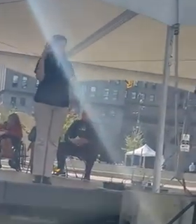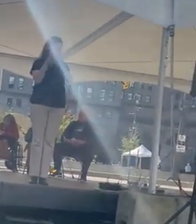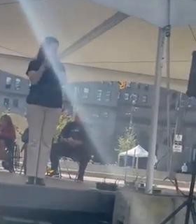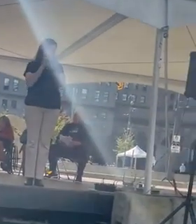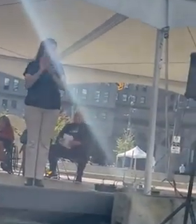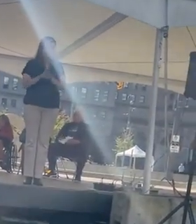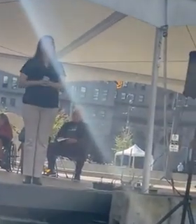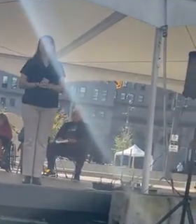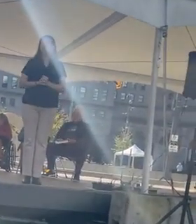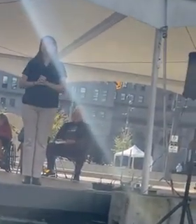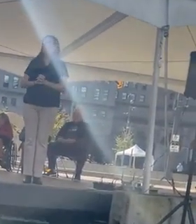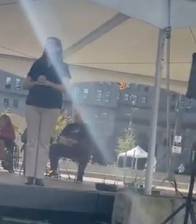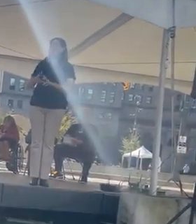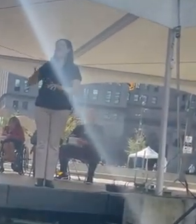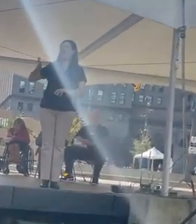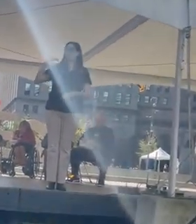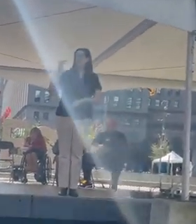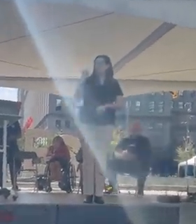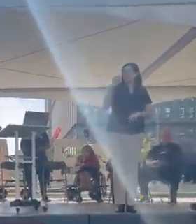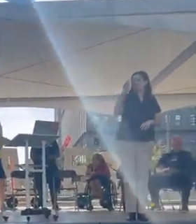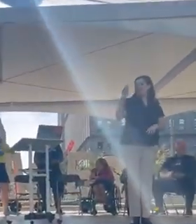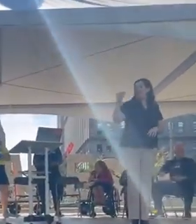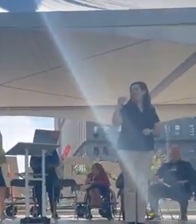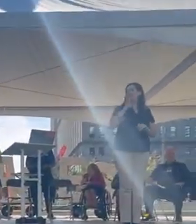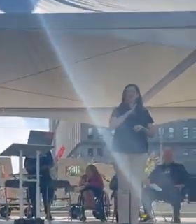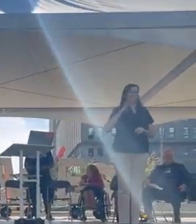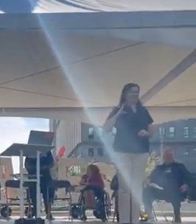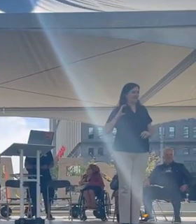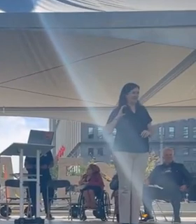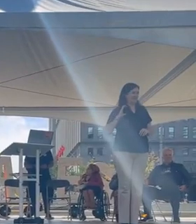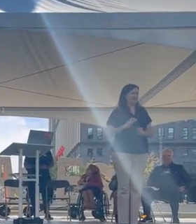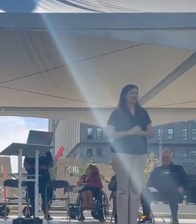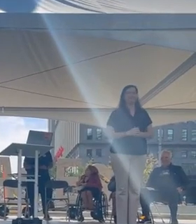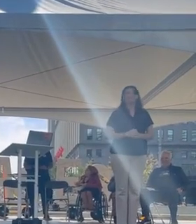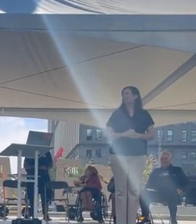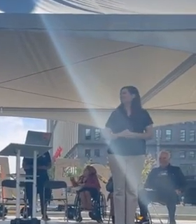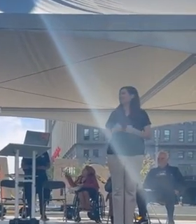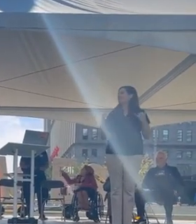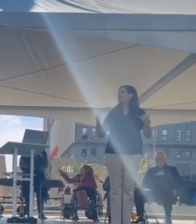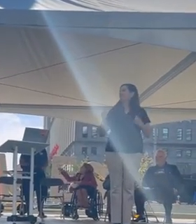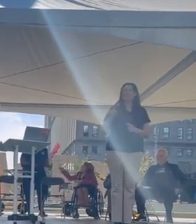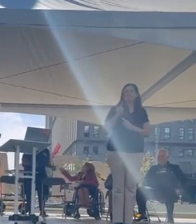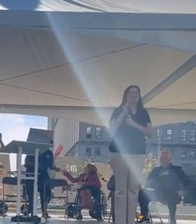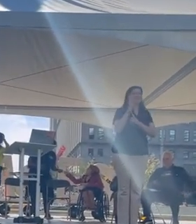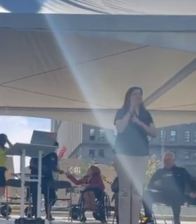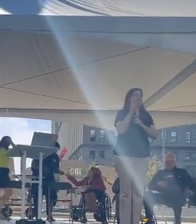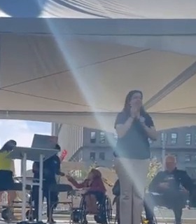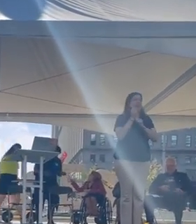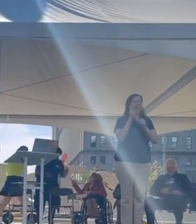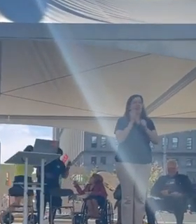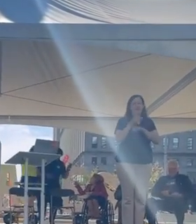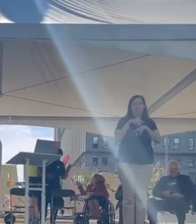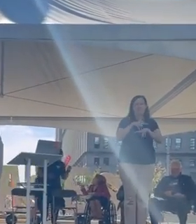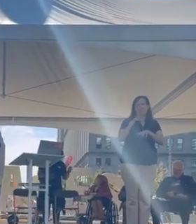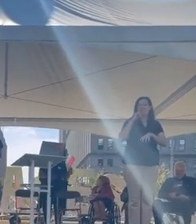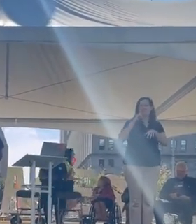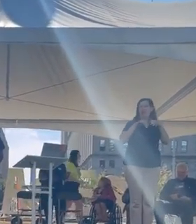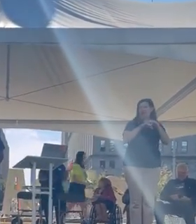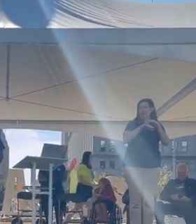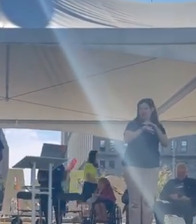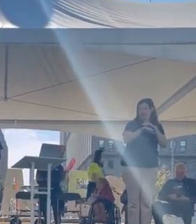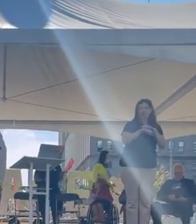NOCDO, formerly ADA Cleveland. This is our second annual March for Access.